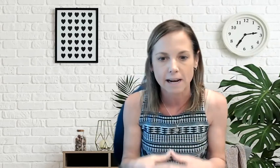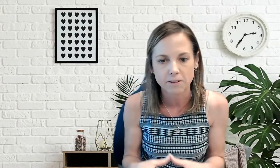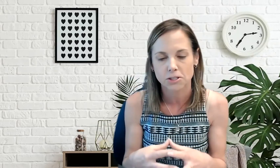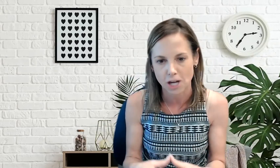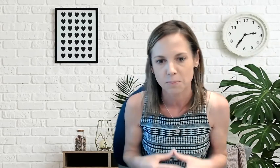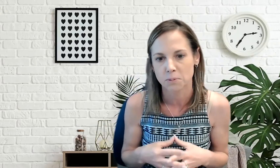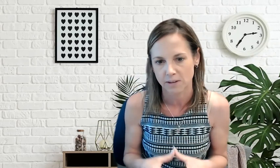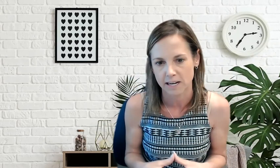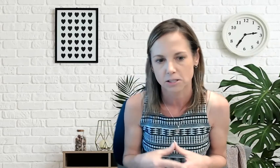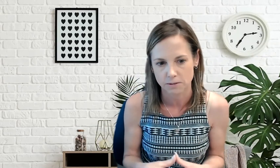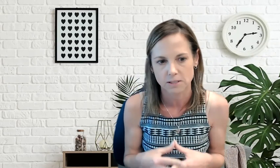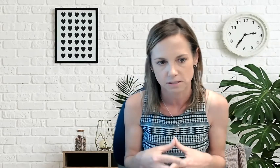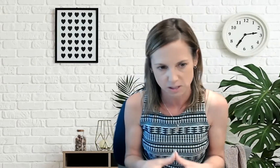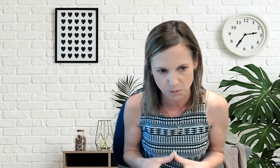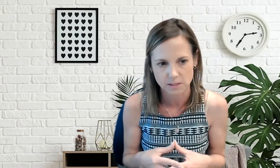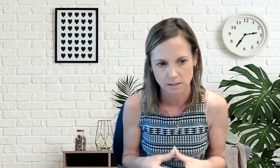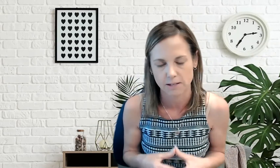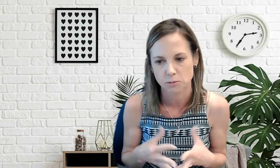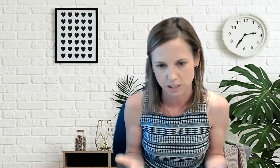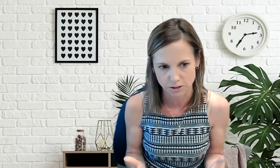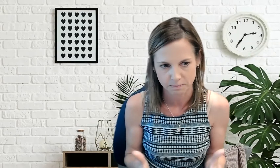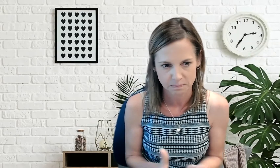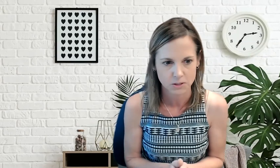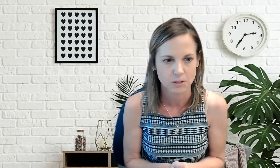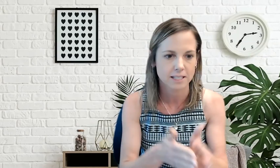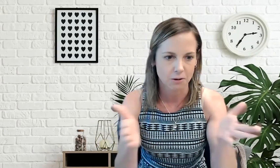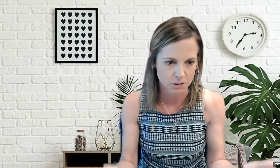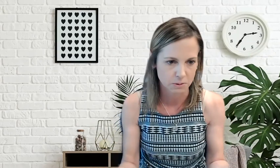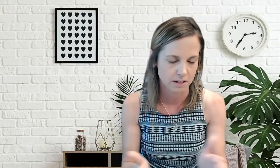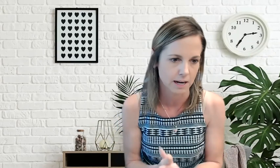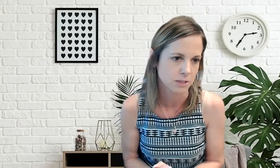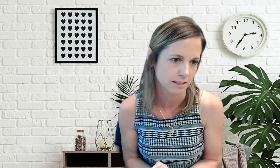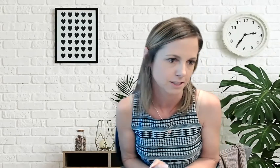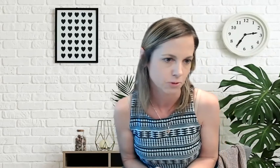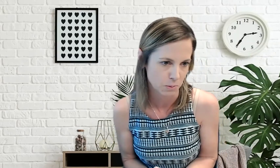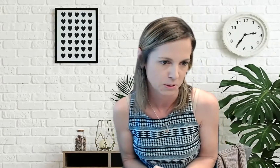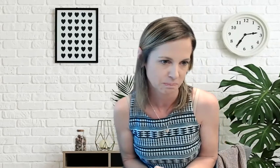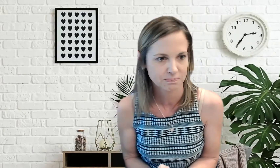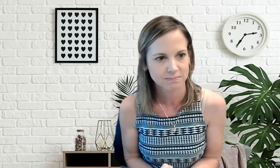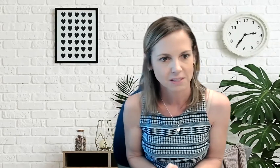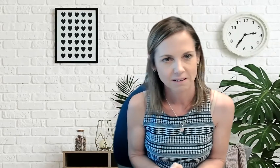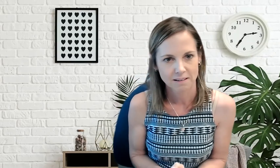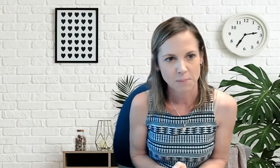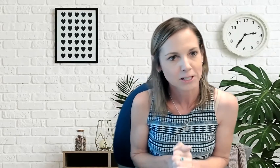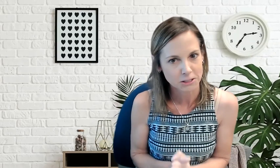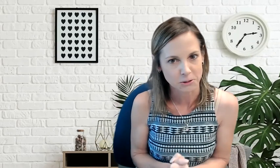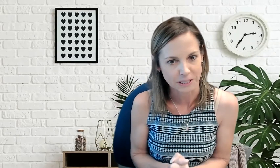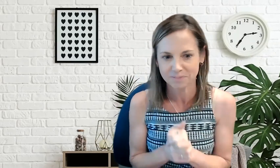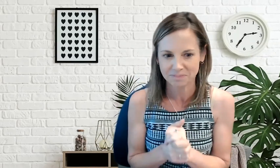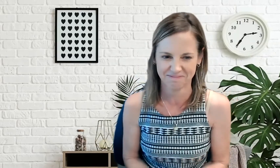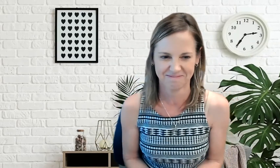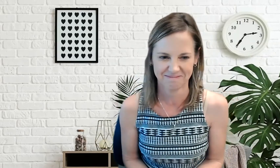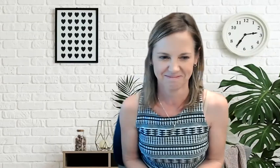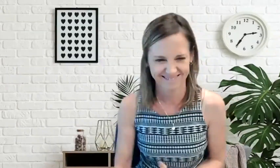while never stopping providing services and supports as a classroom teacher. So that's how it works within an MTSS framework. Back to you,